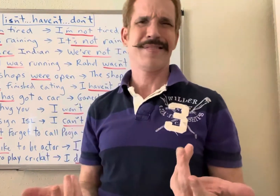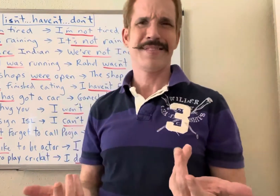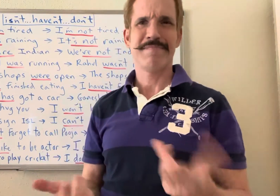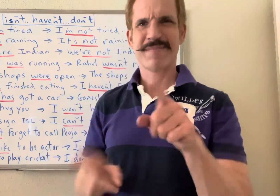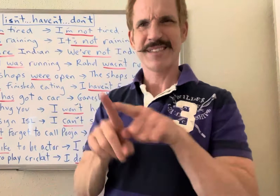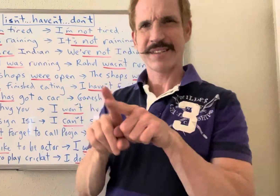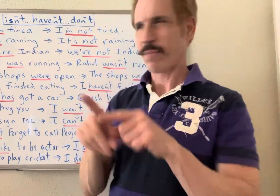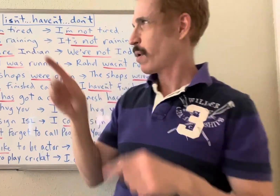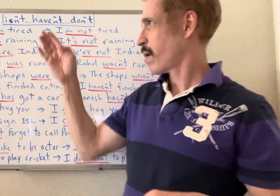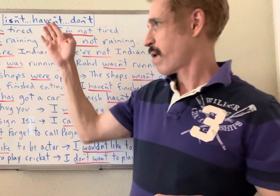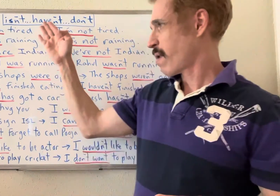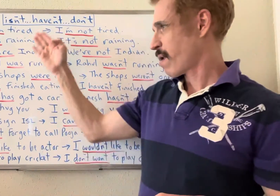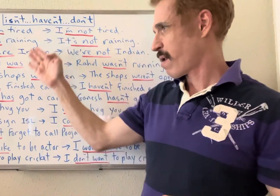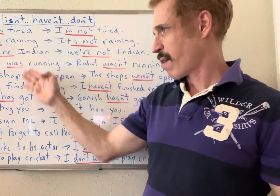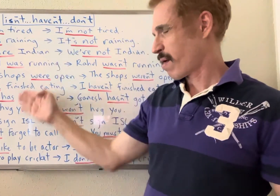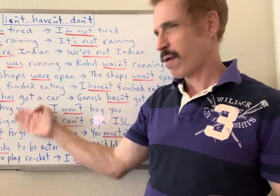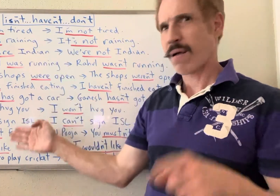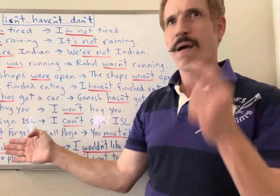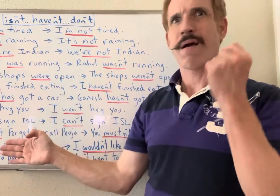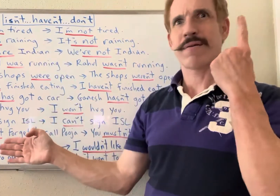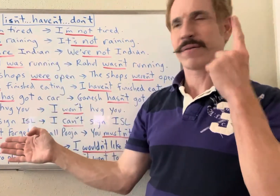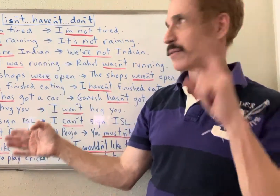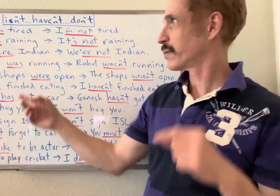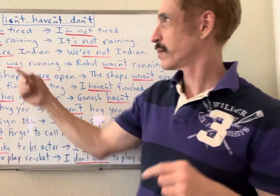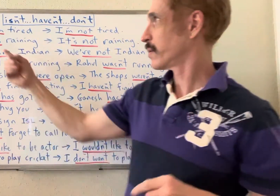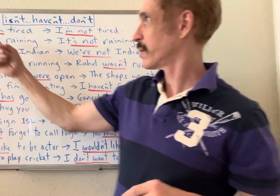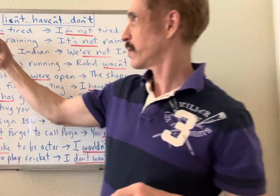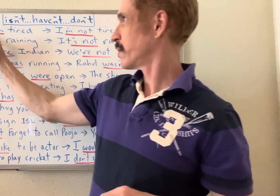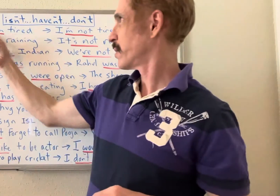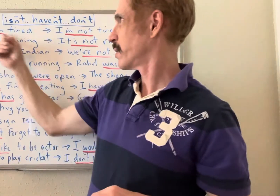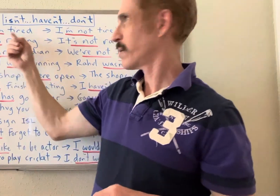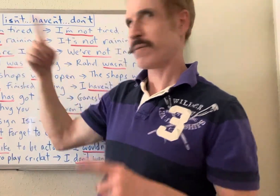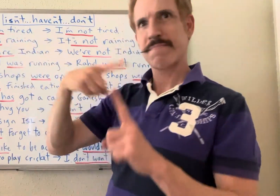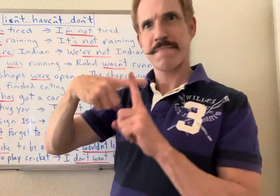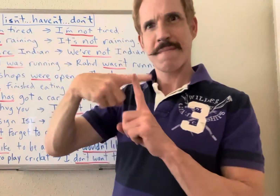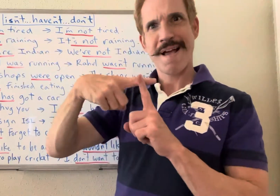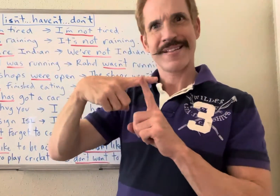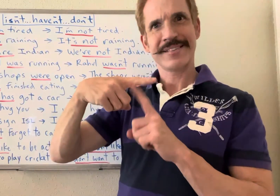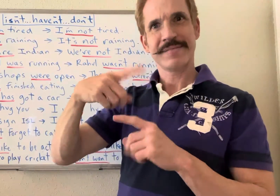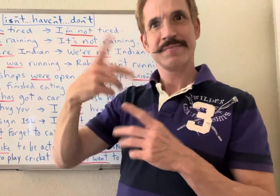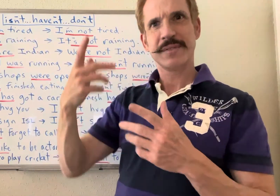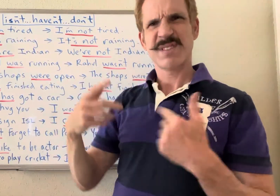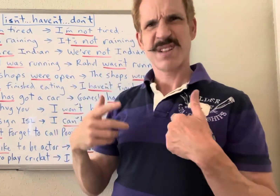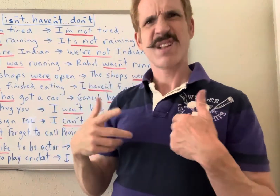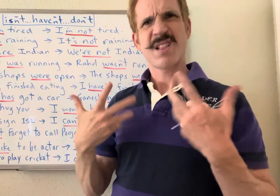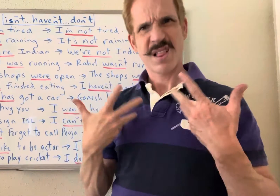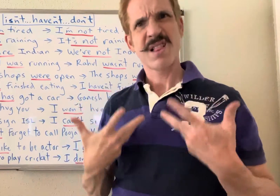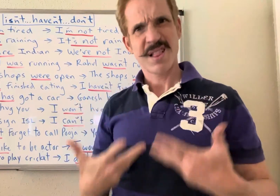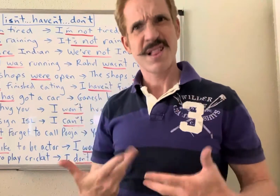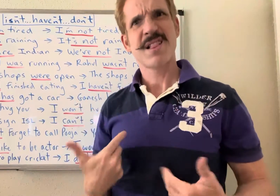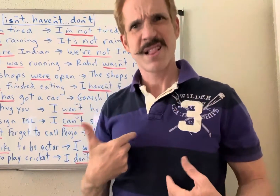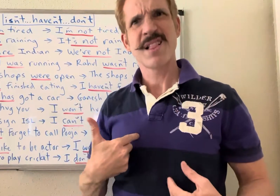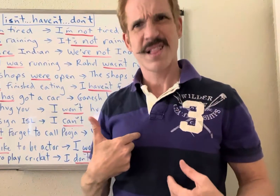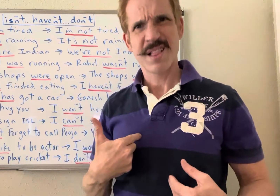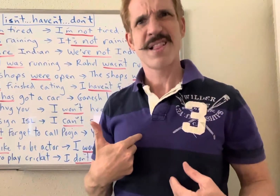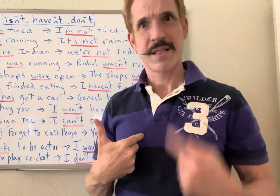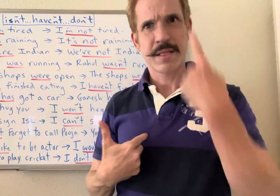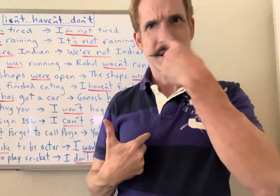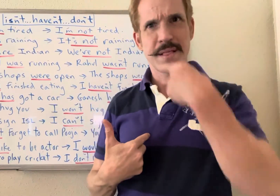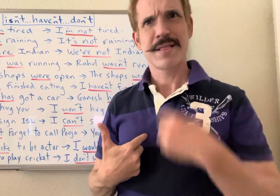And then, you know, I show them box two and they say, well, that's not my fault. Well, not my fault either. Between them and the employer. I